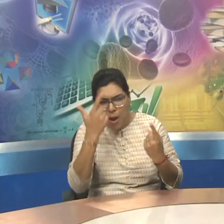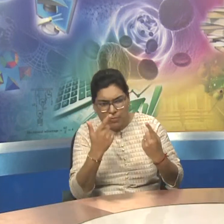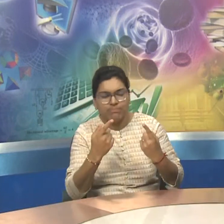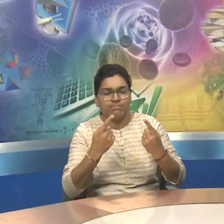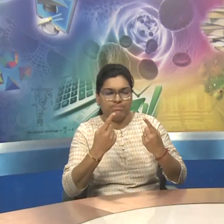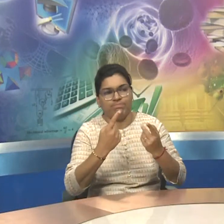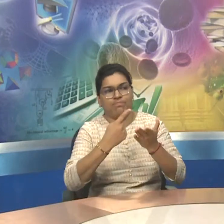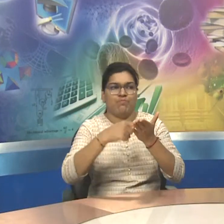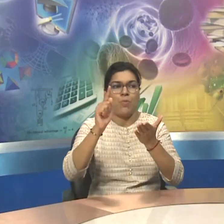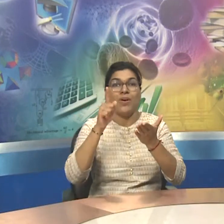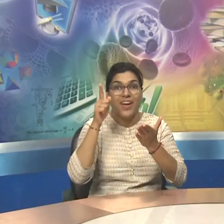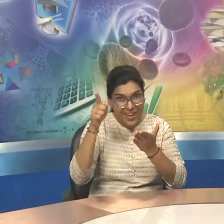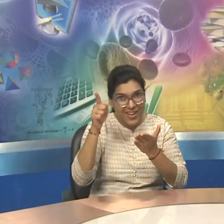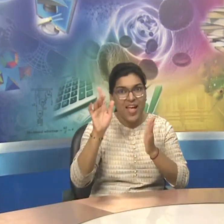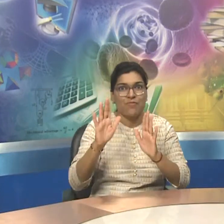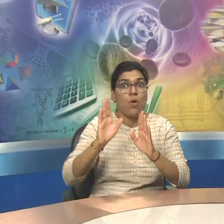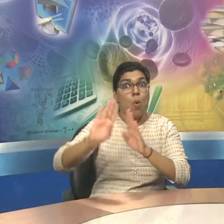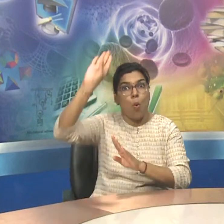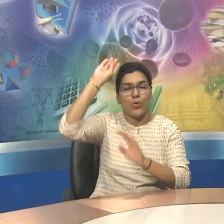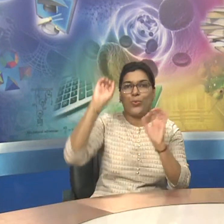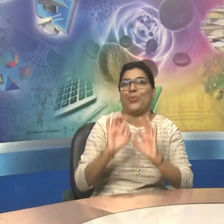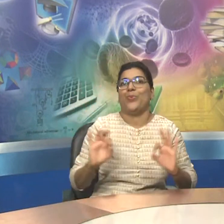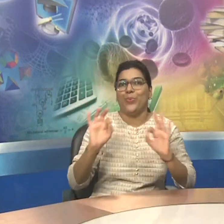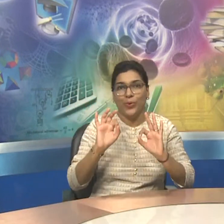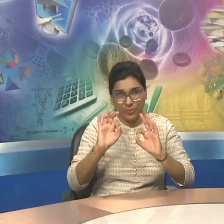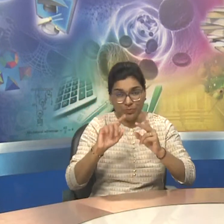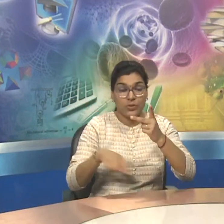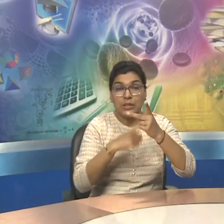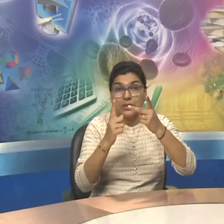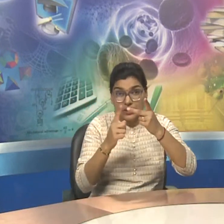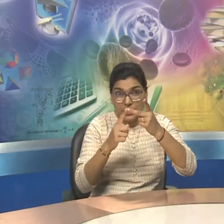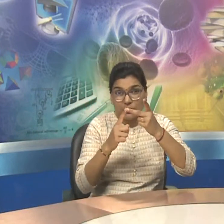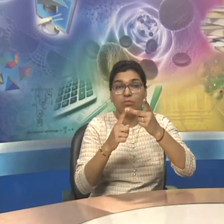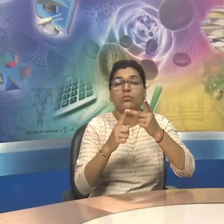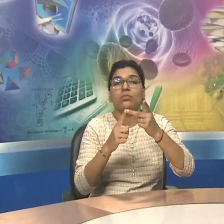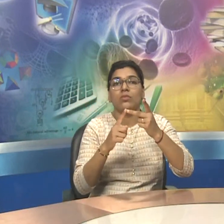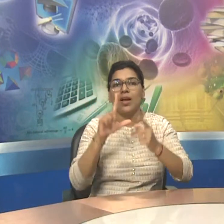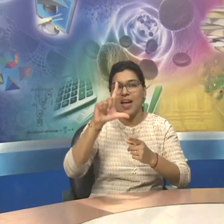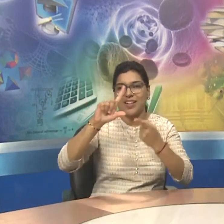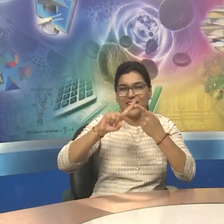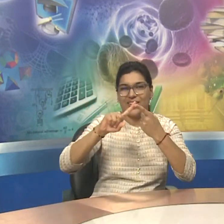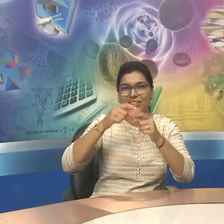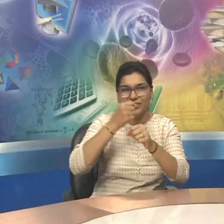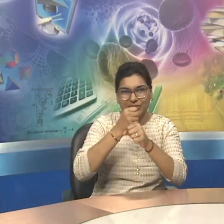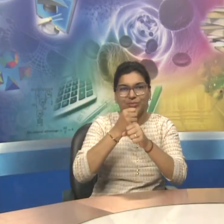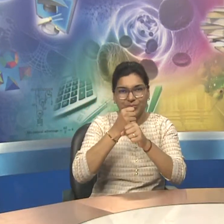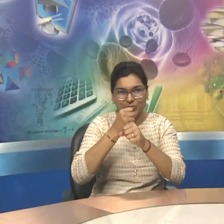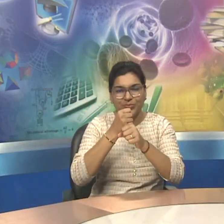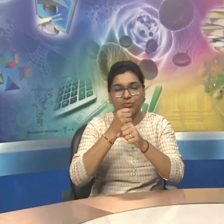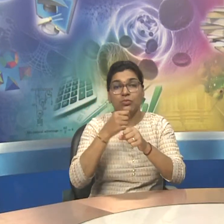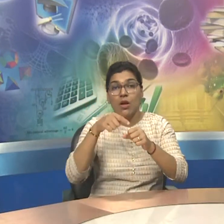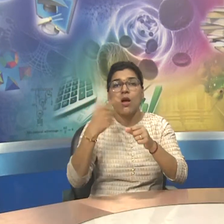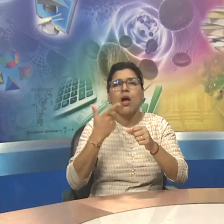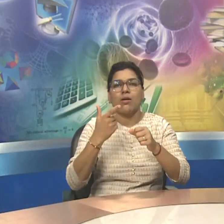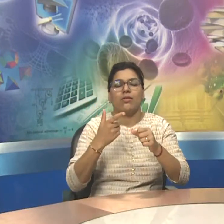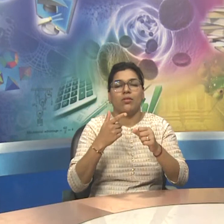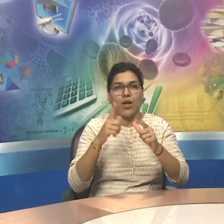It took various reforms and covered